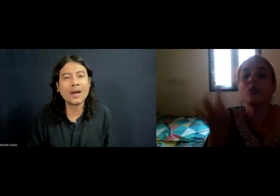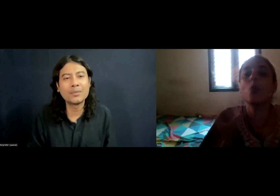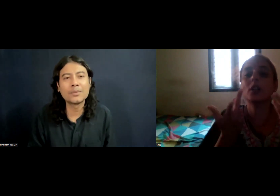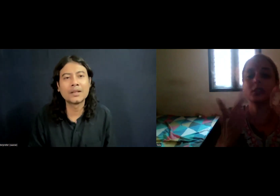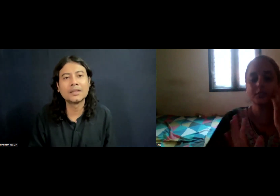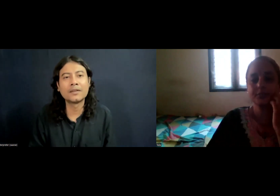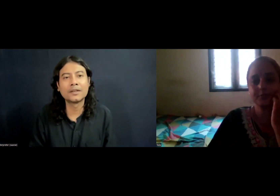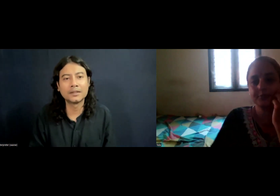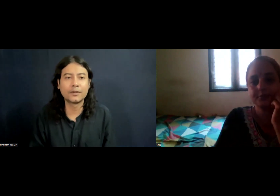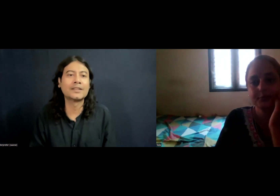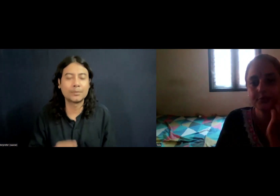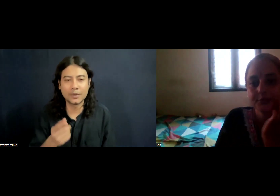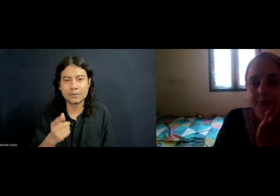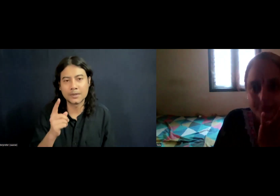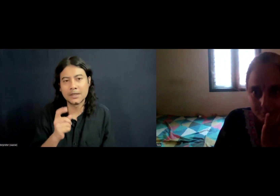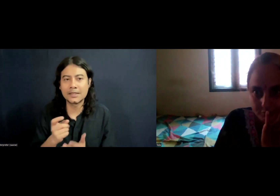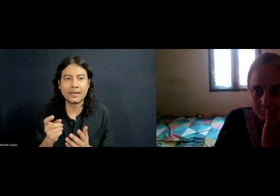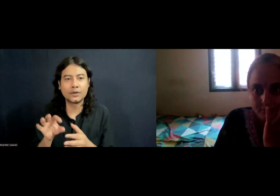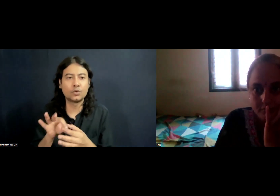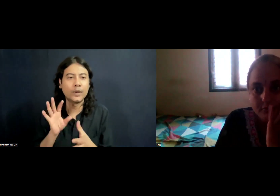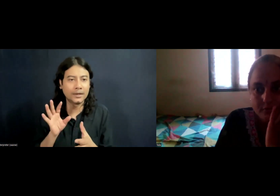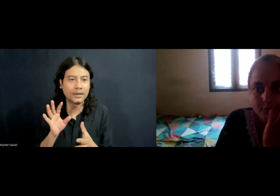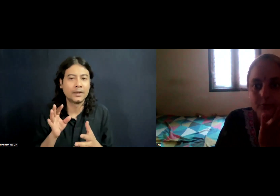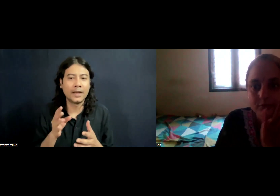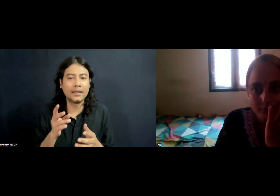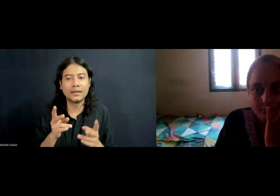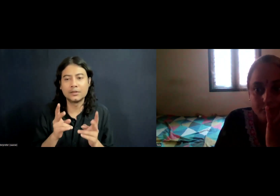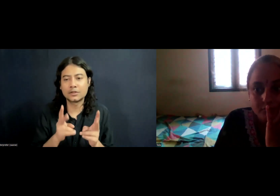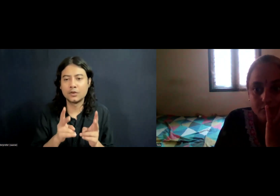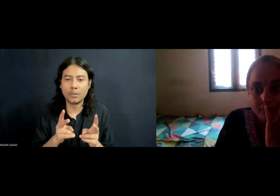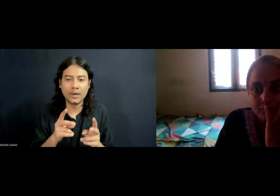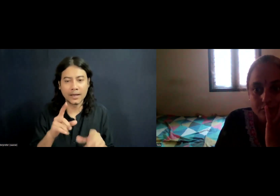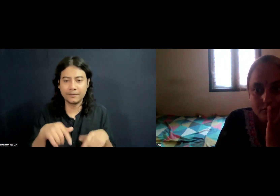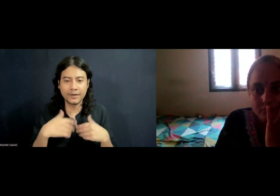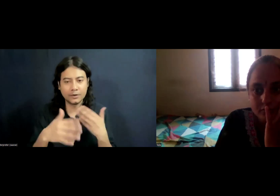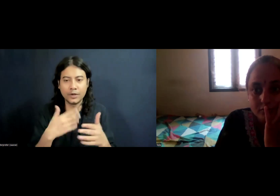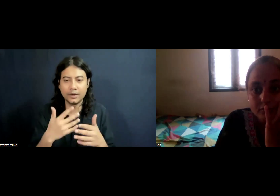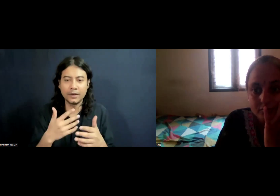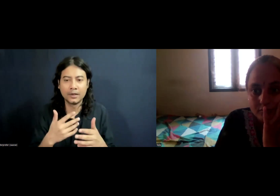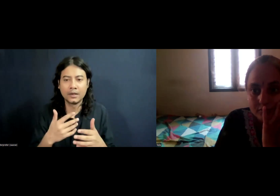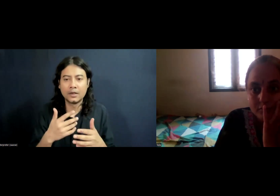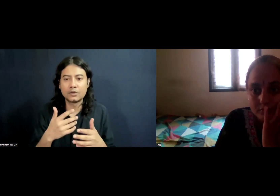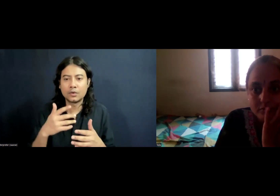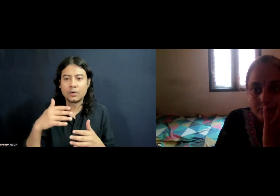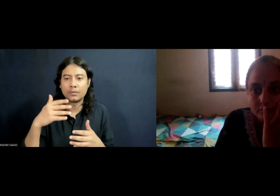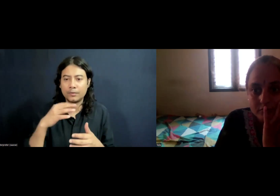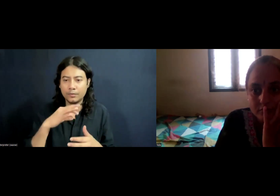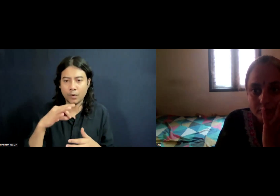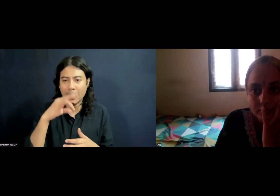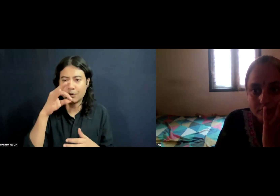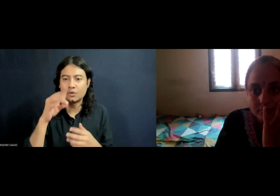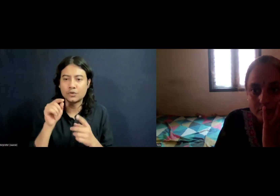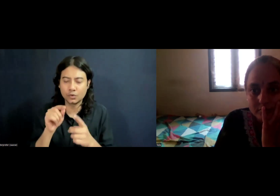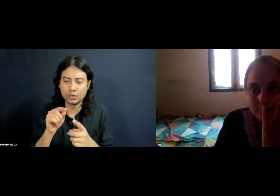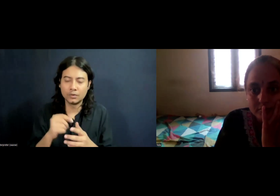so what happens, Mataji, after this? For example, this person decided to quit and then just normal life day to day. So,